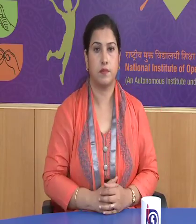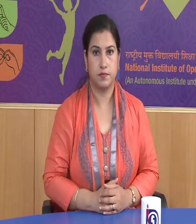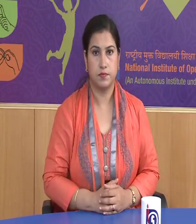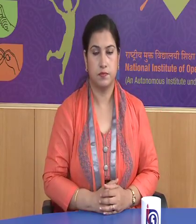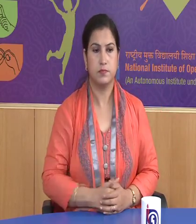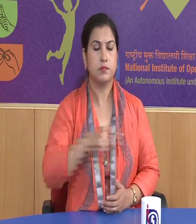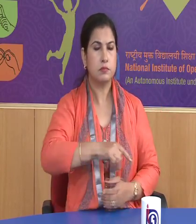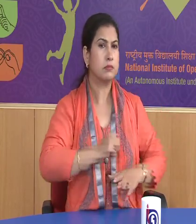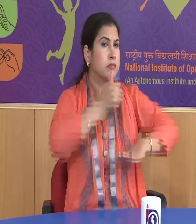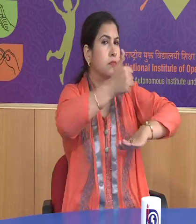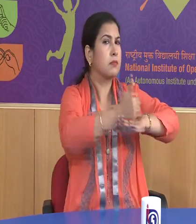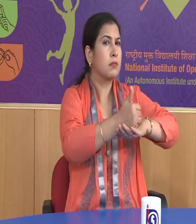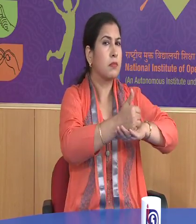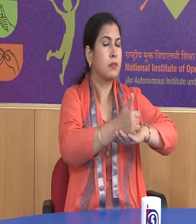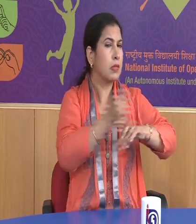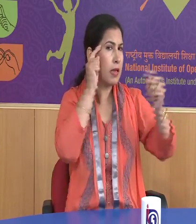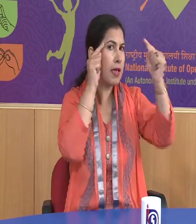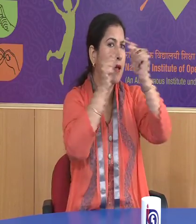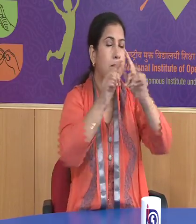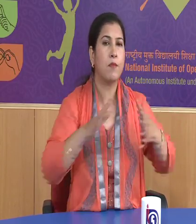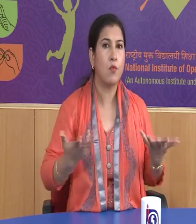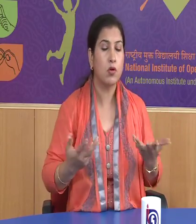Its main work is to stop war